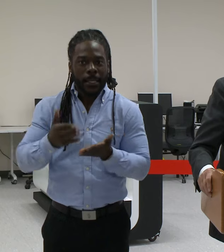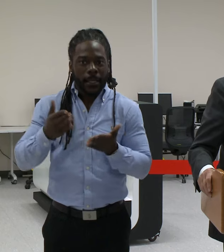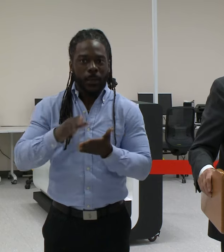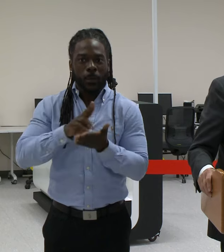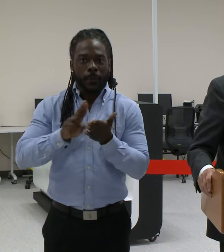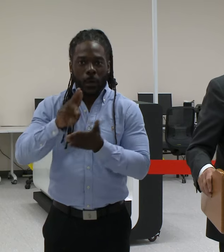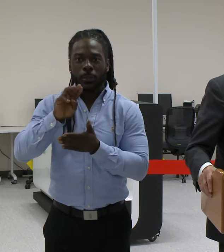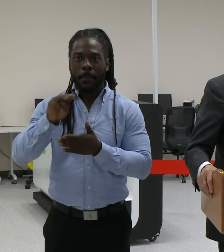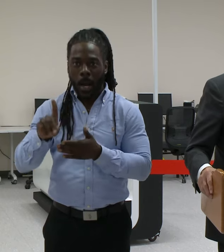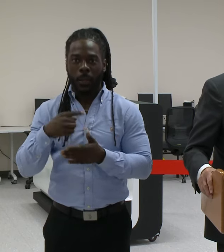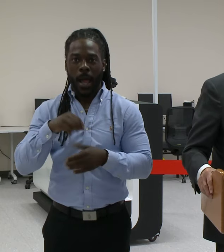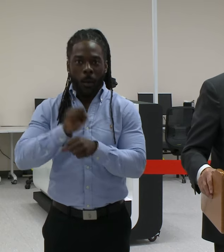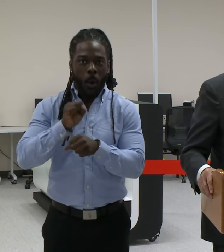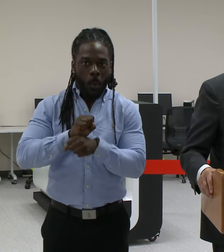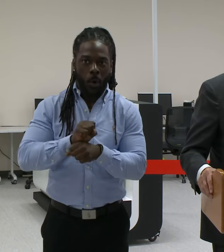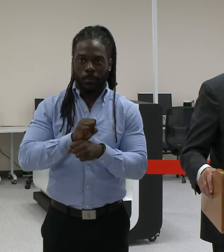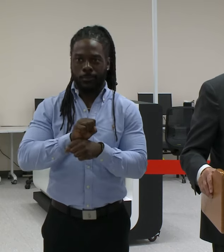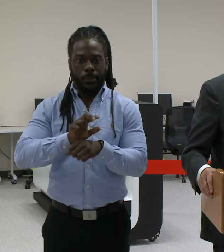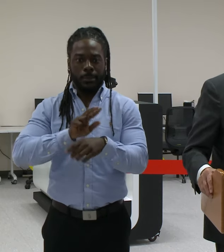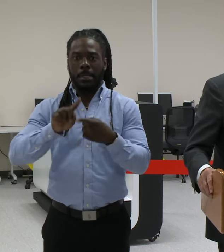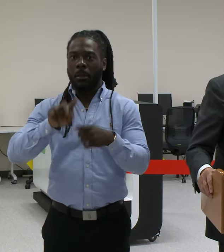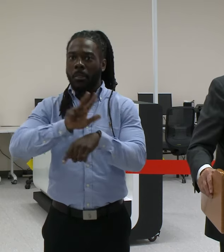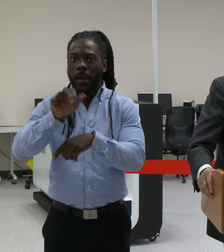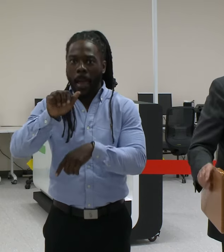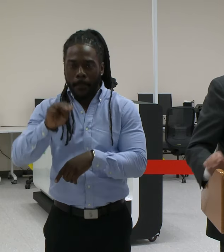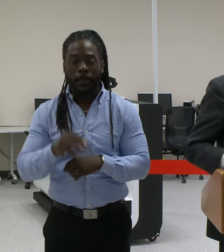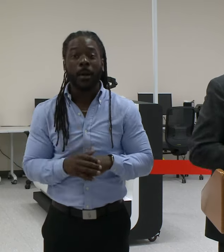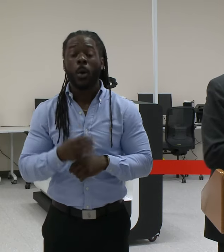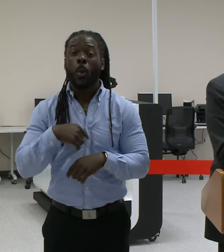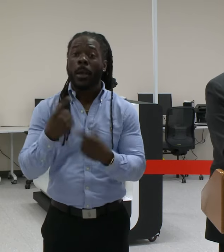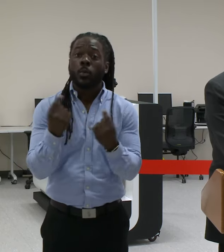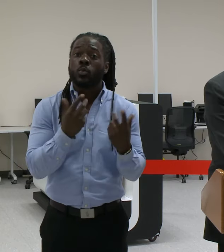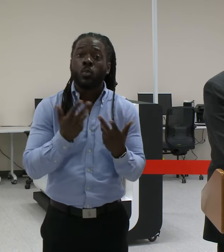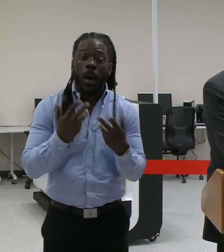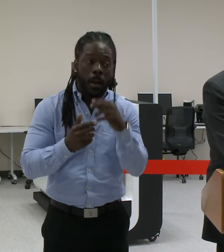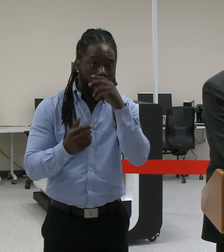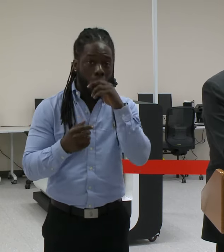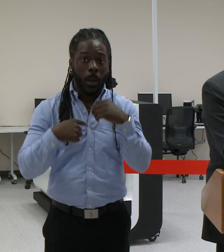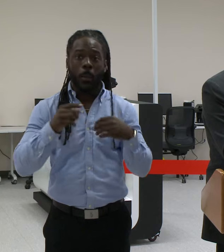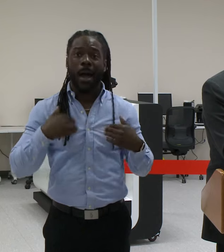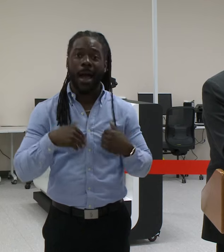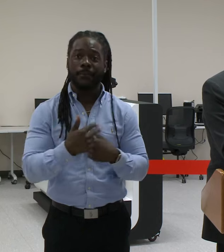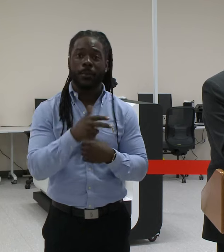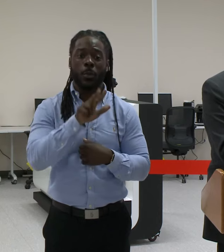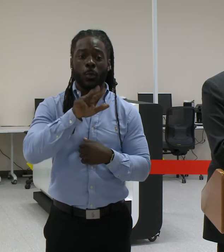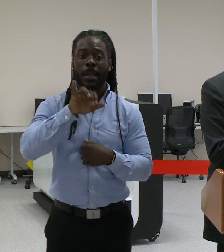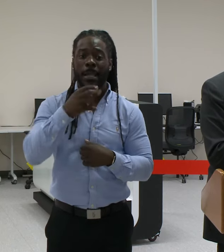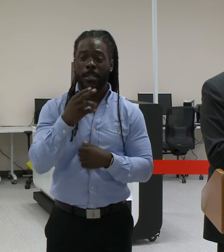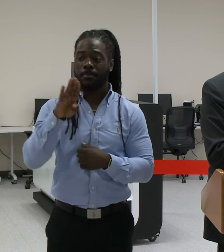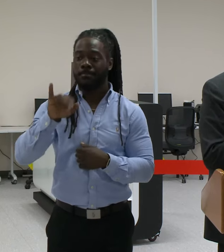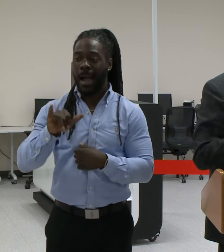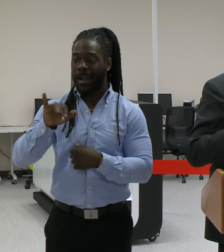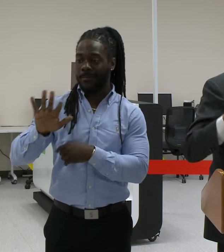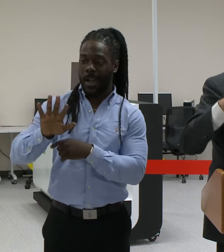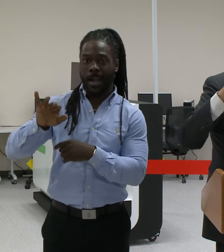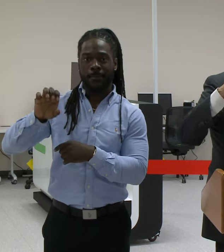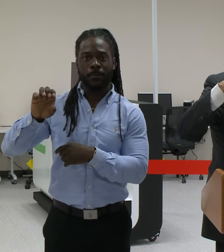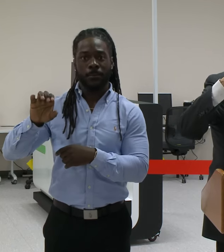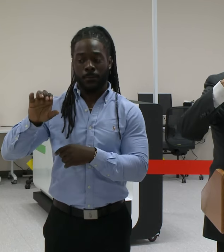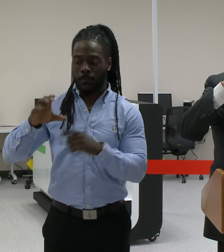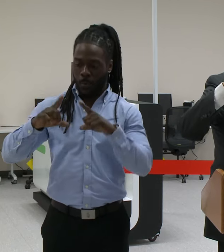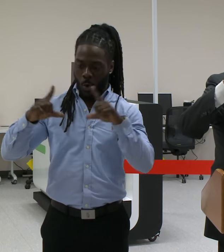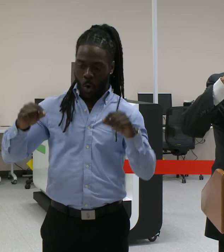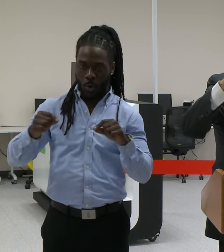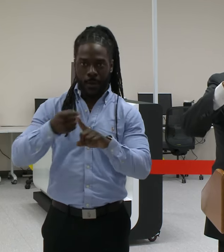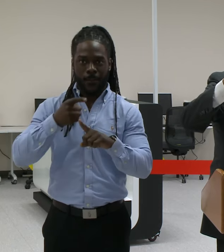to 12 at night. And what we did was we got little 3x5 cards from the analyst, and it had a